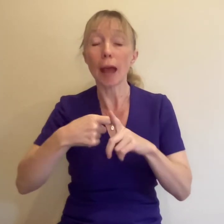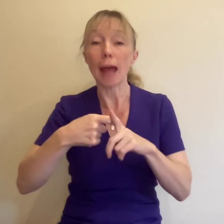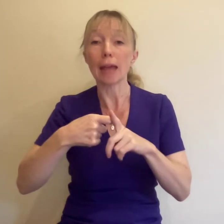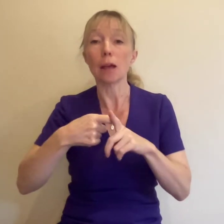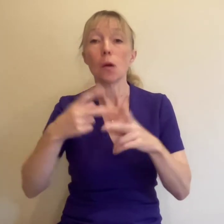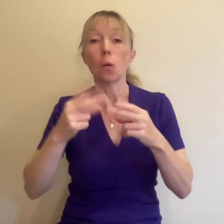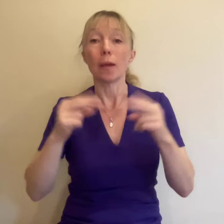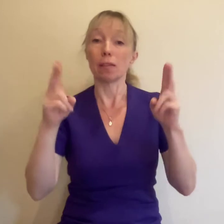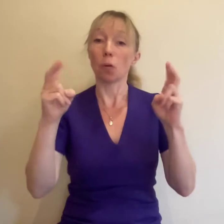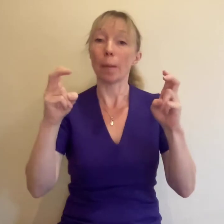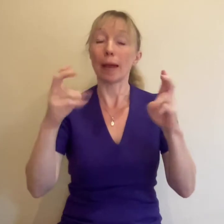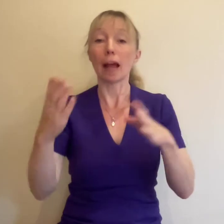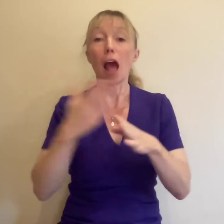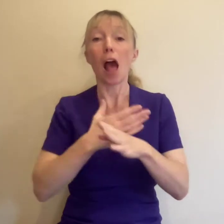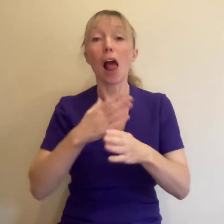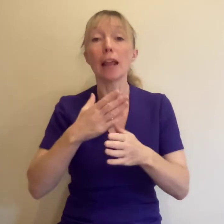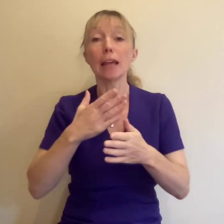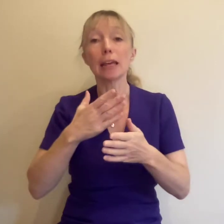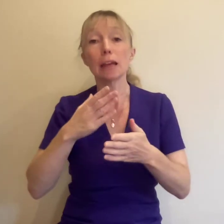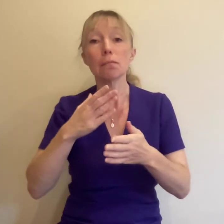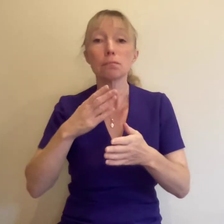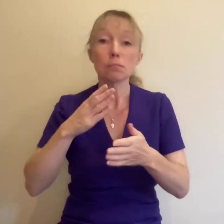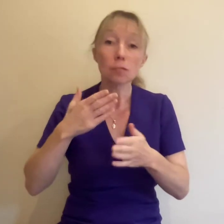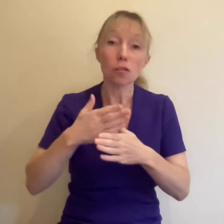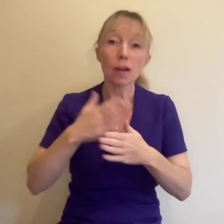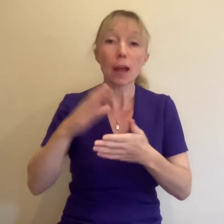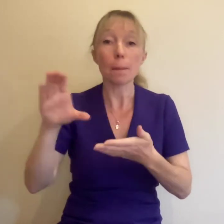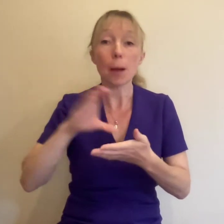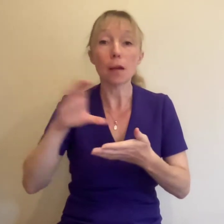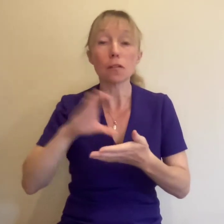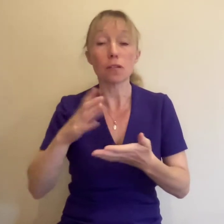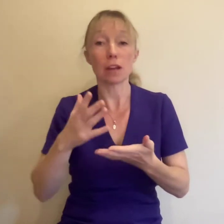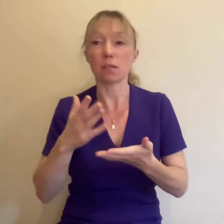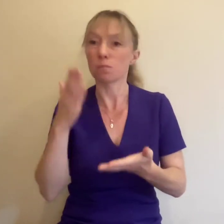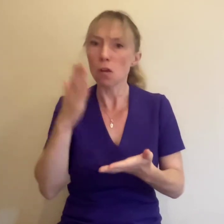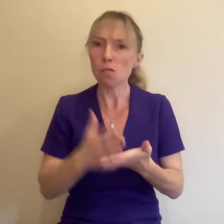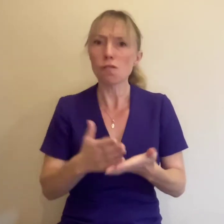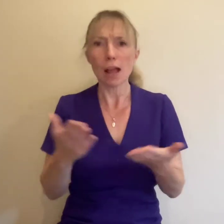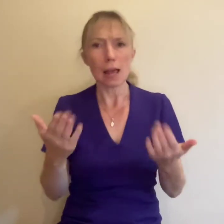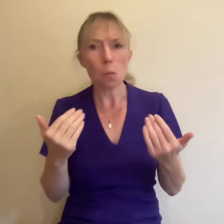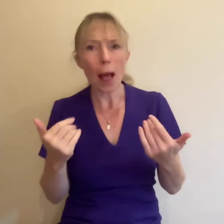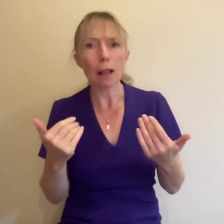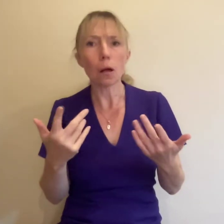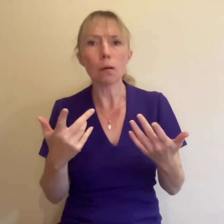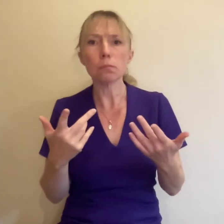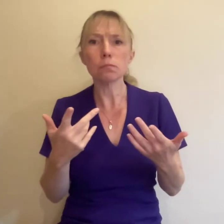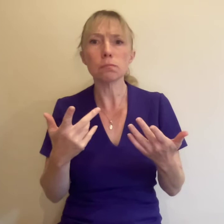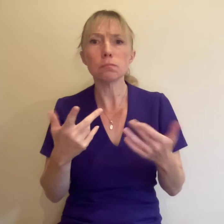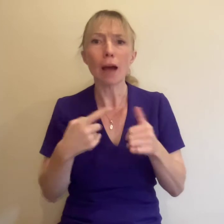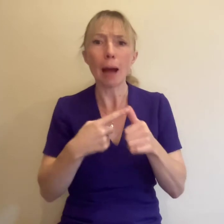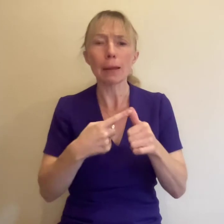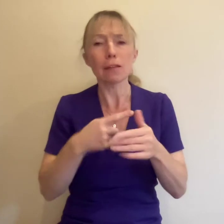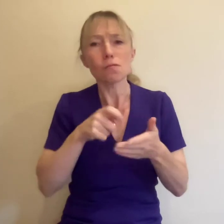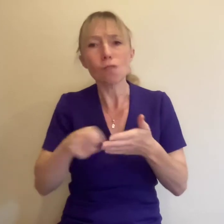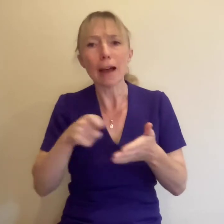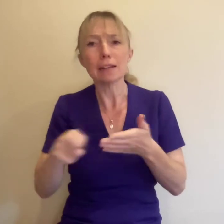The Early Career Bursaries particularly welcomes entries from writers from the following communities: Black, Asian, Global